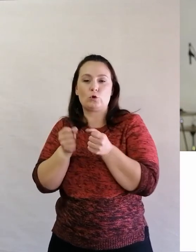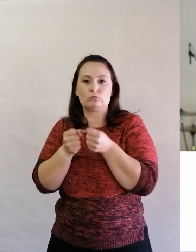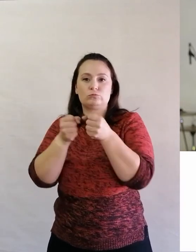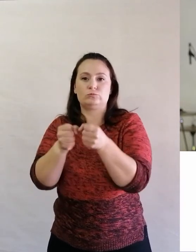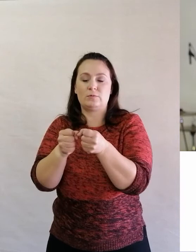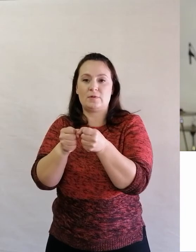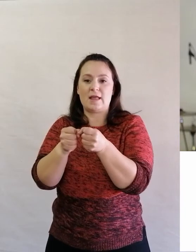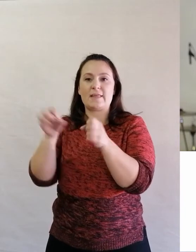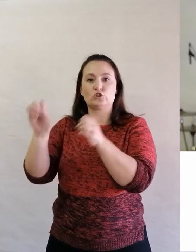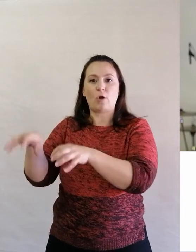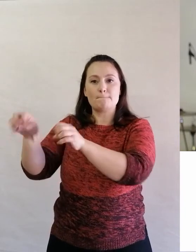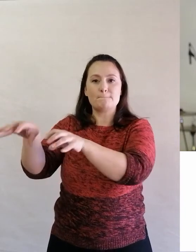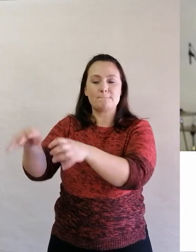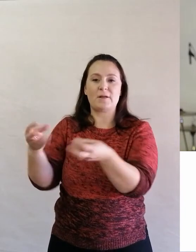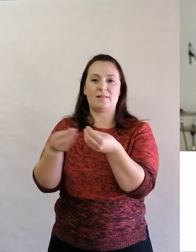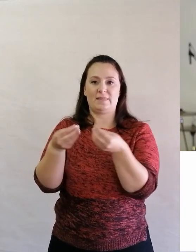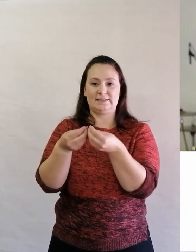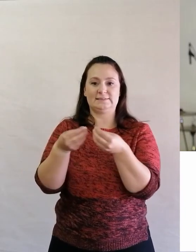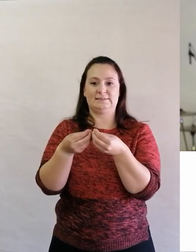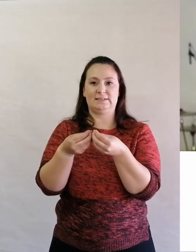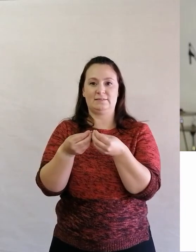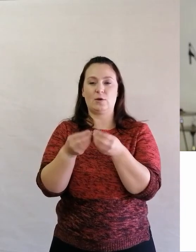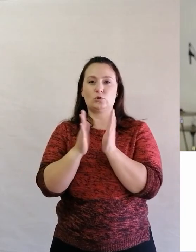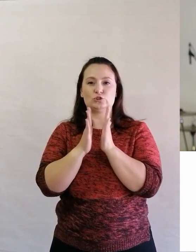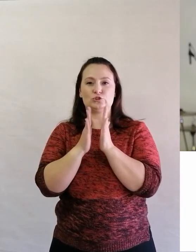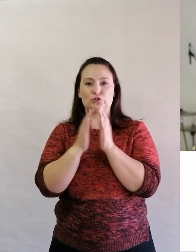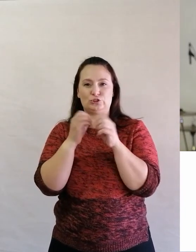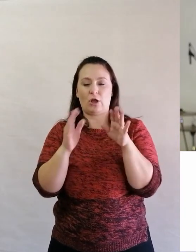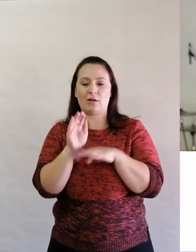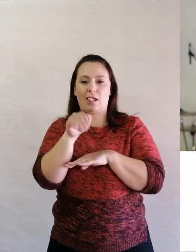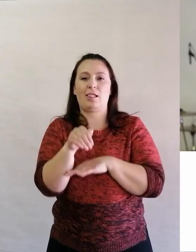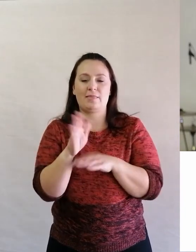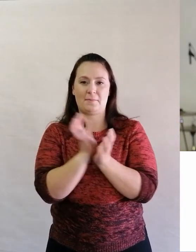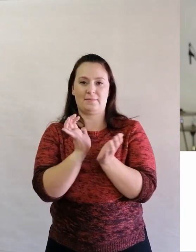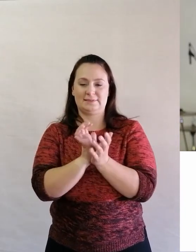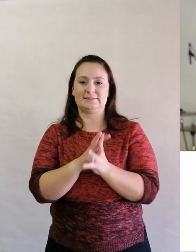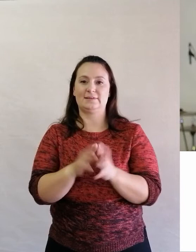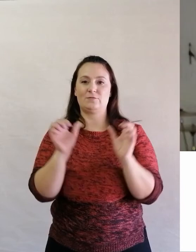drive-in. So please pray for them. They start their meeting a little later on. Have a great day.